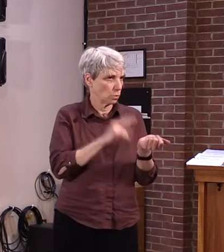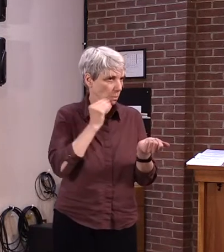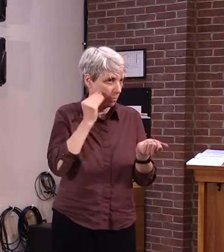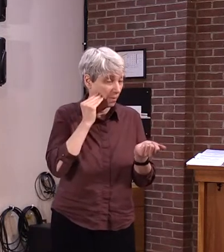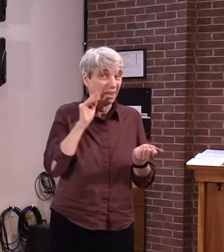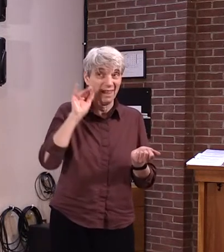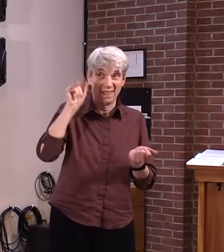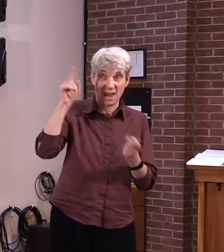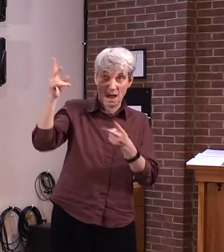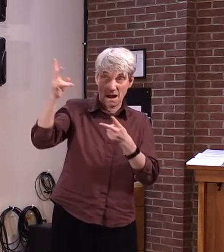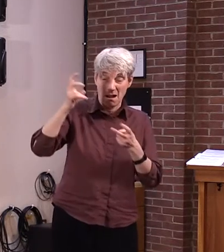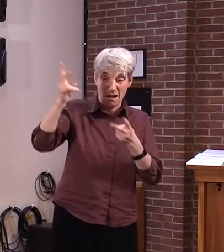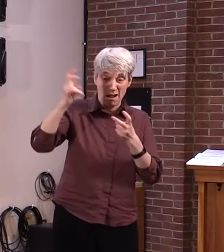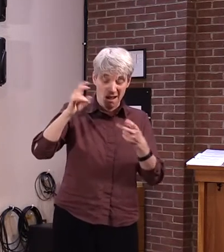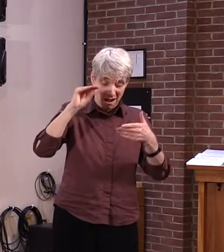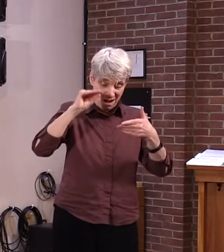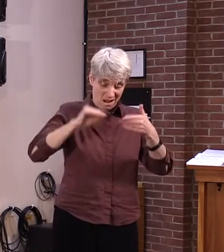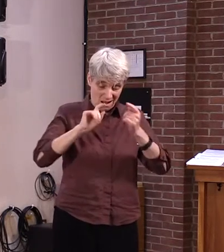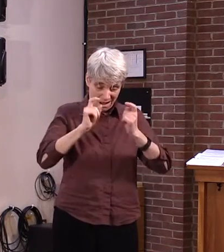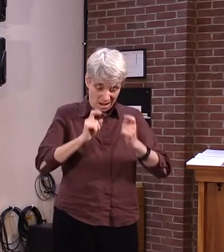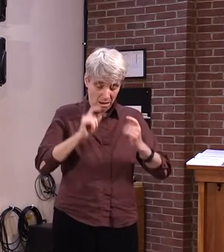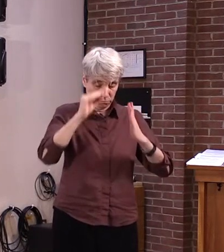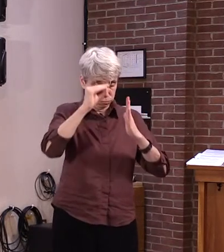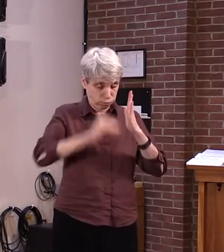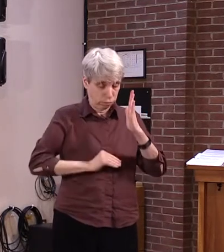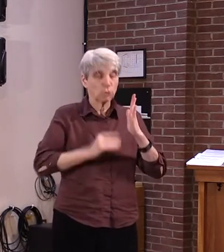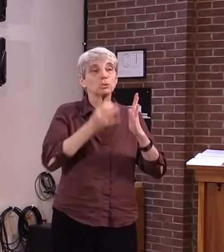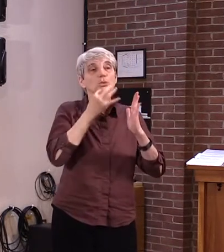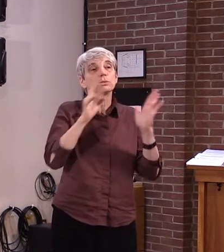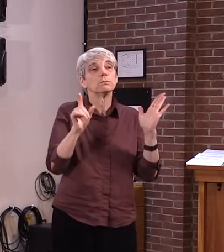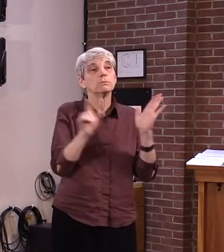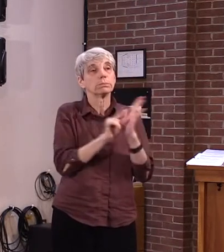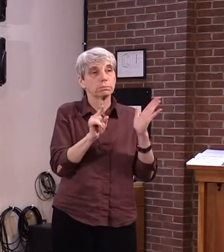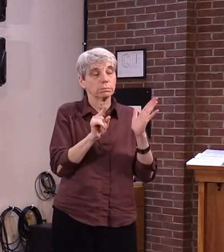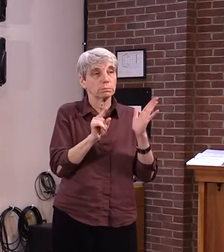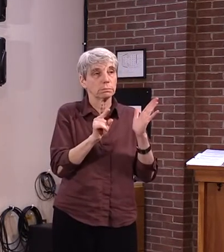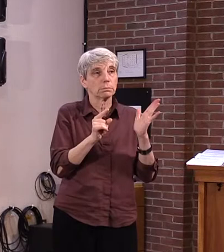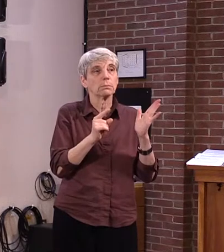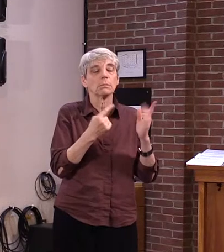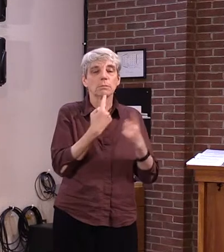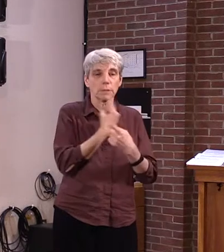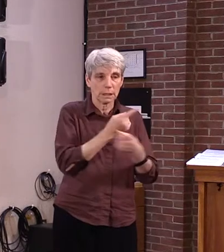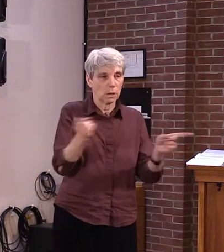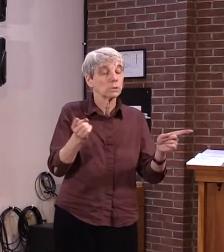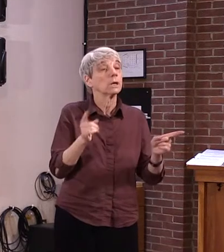ready to release those guidance, which will allow